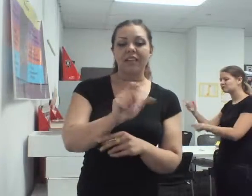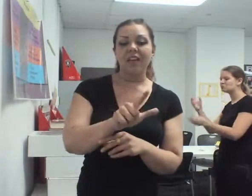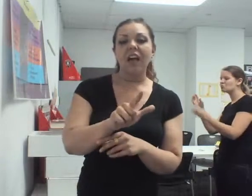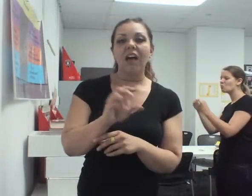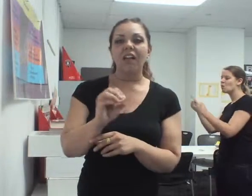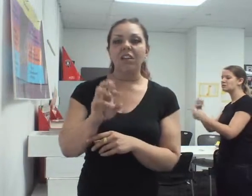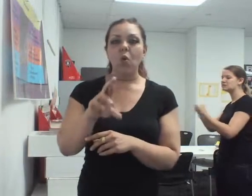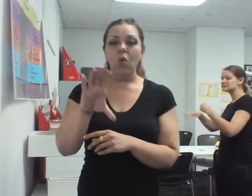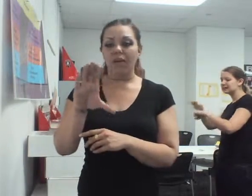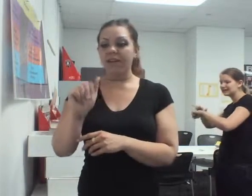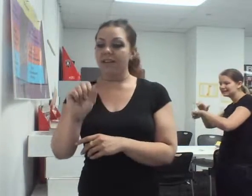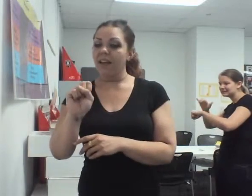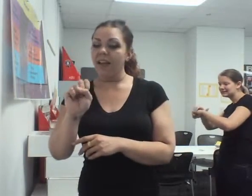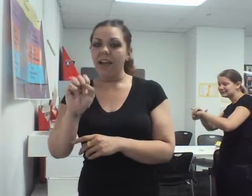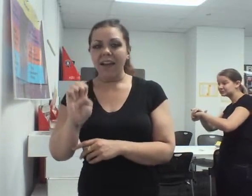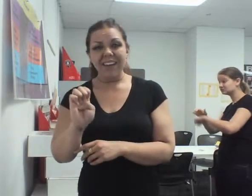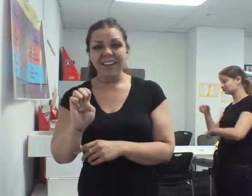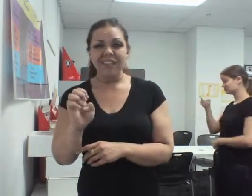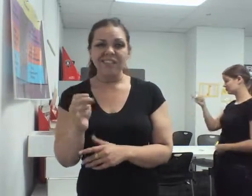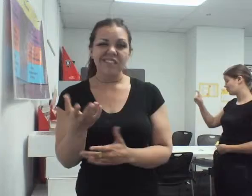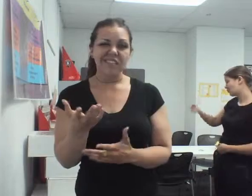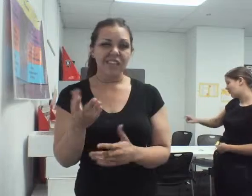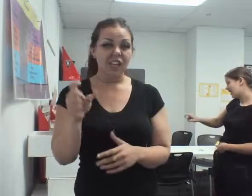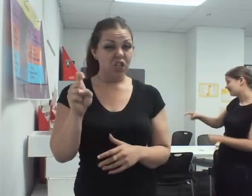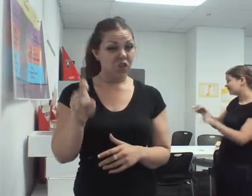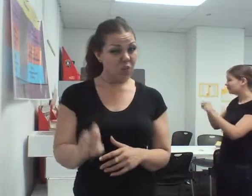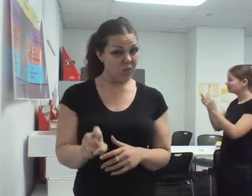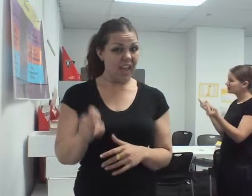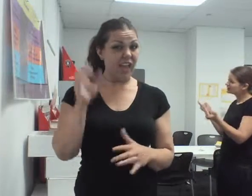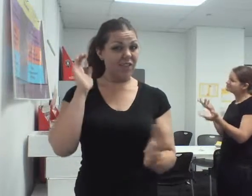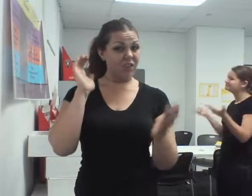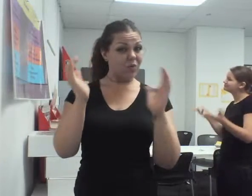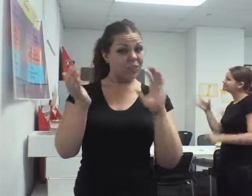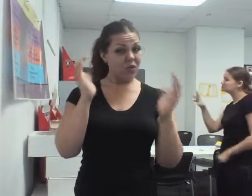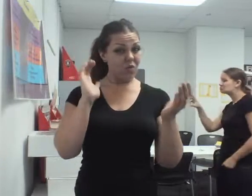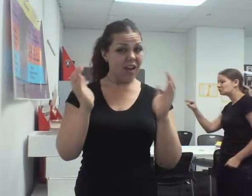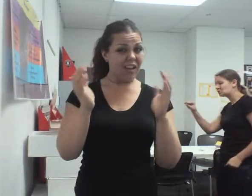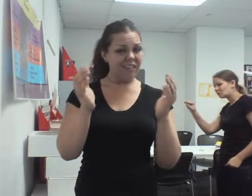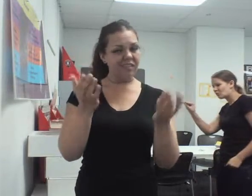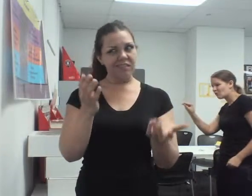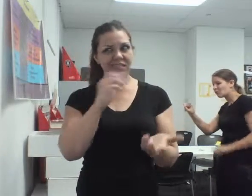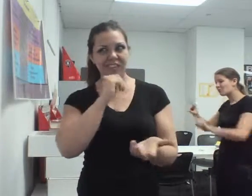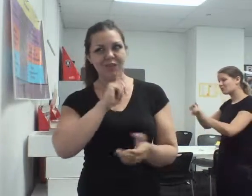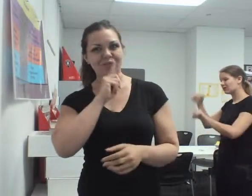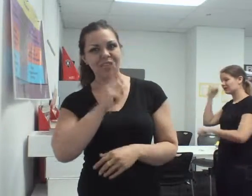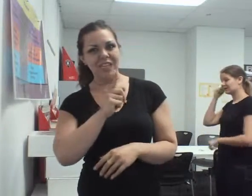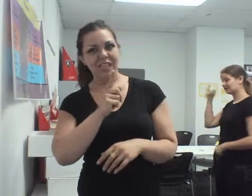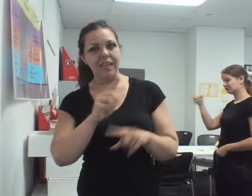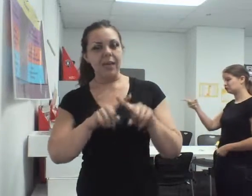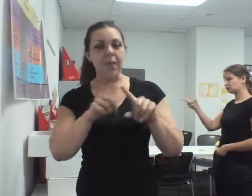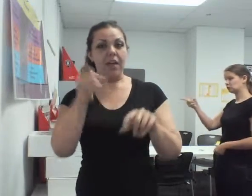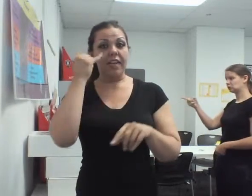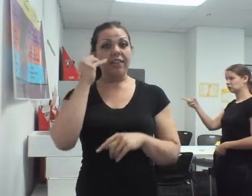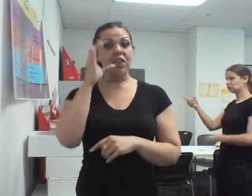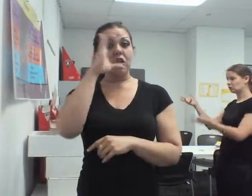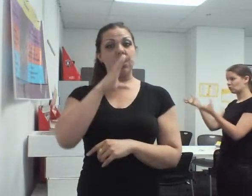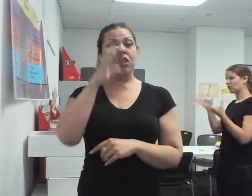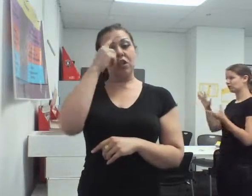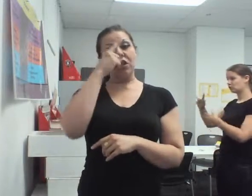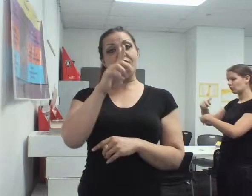you have to do contracting? No. But if you're looking for ASL with a culturally